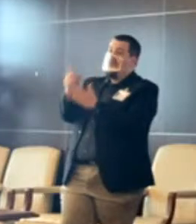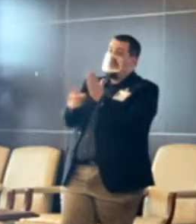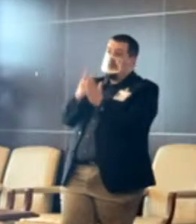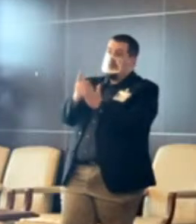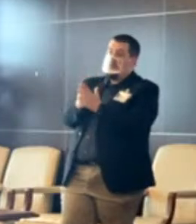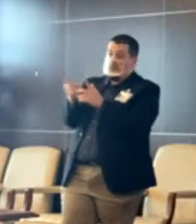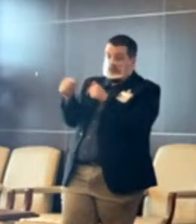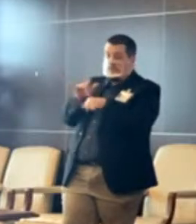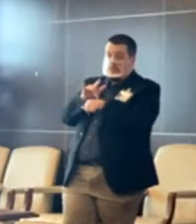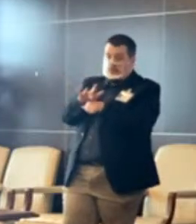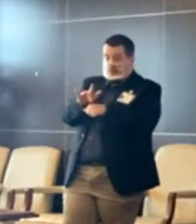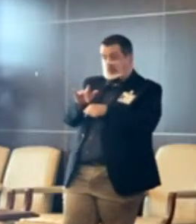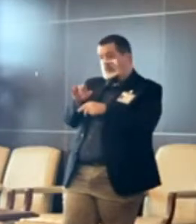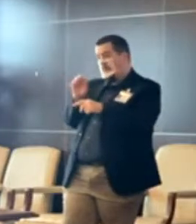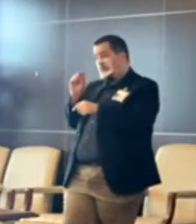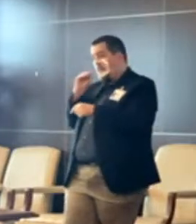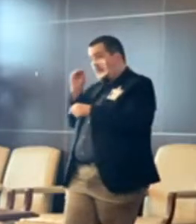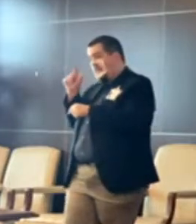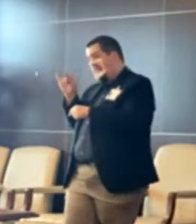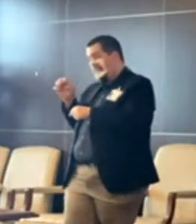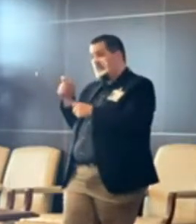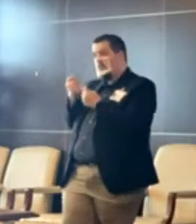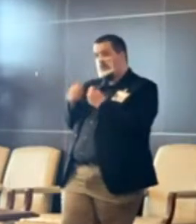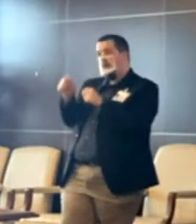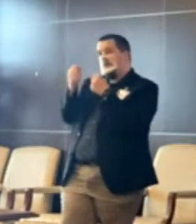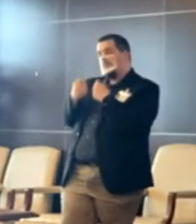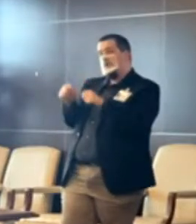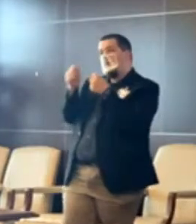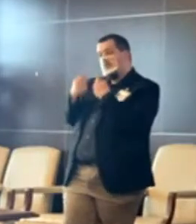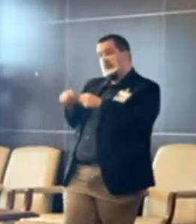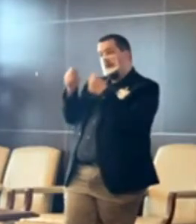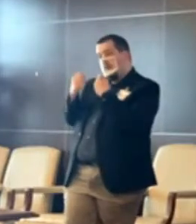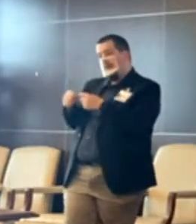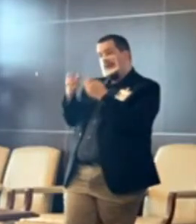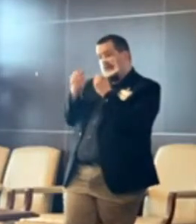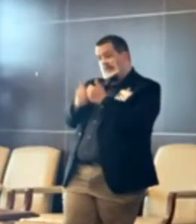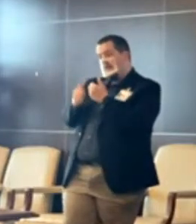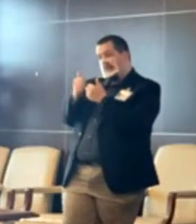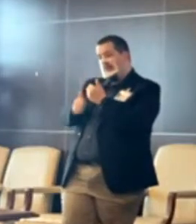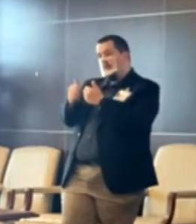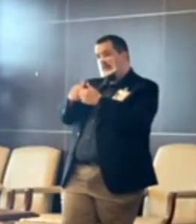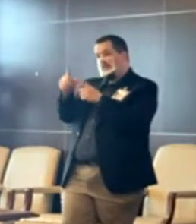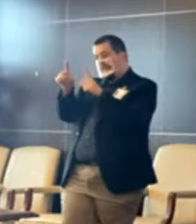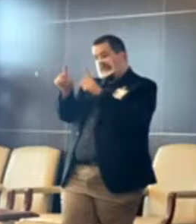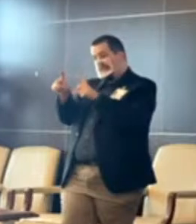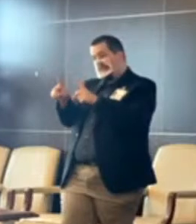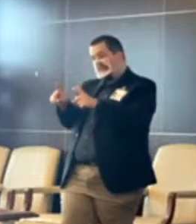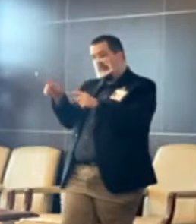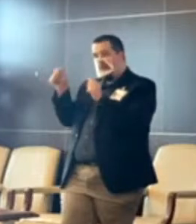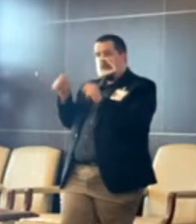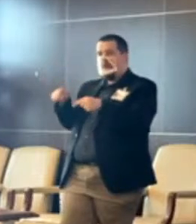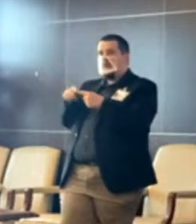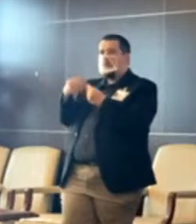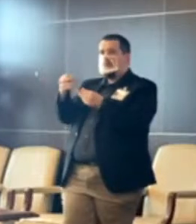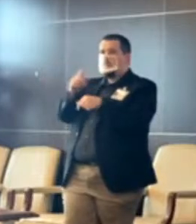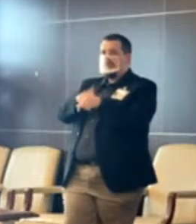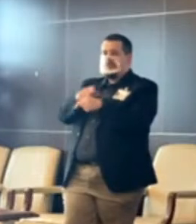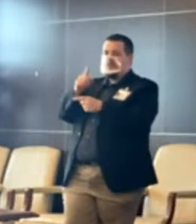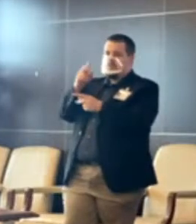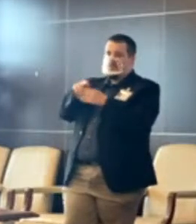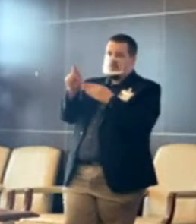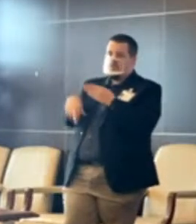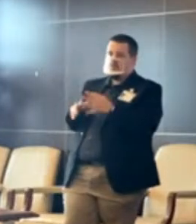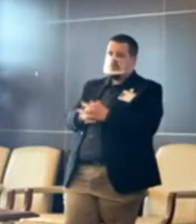They're coming in early. They're going home late, trying absolutely to run every sample through the lab that they possibly can to get you timely